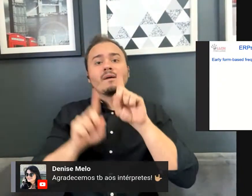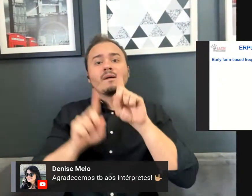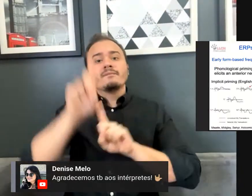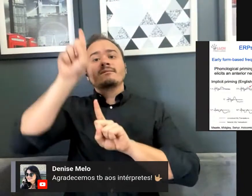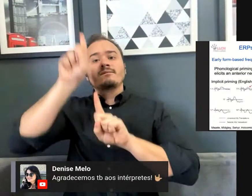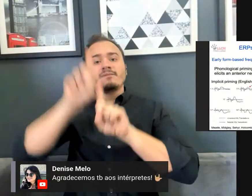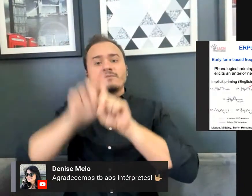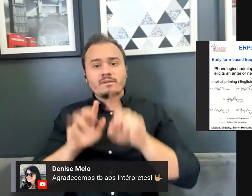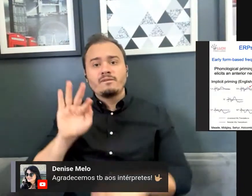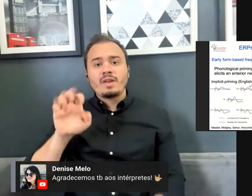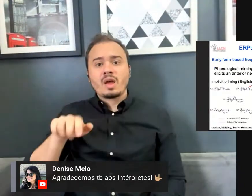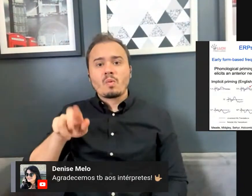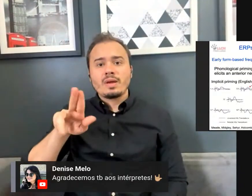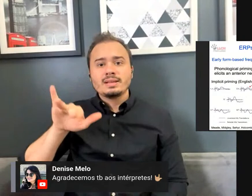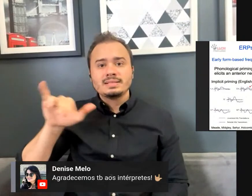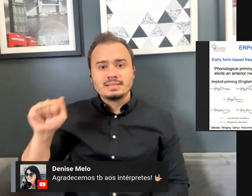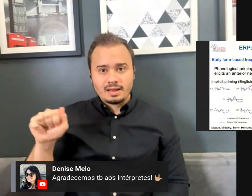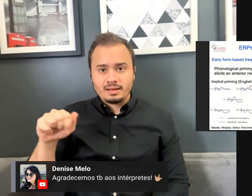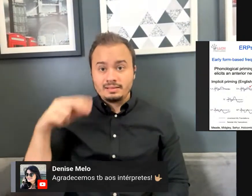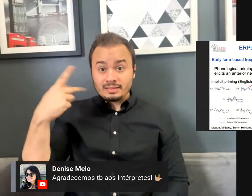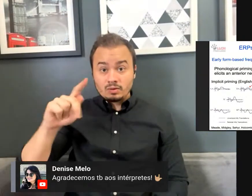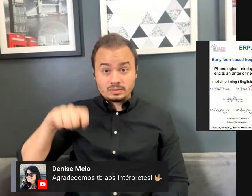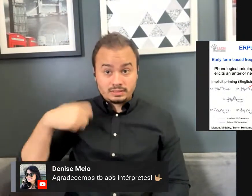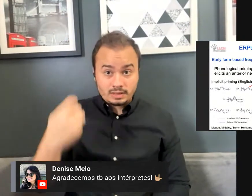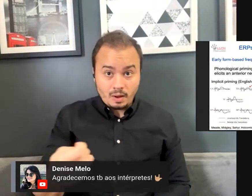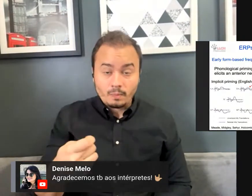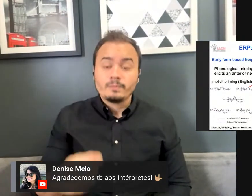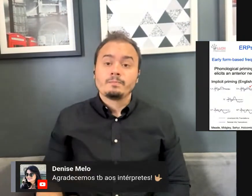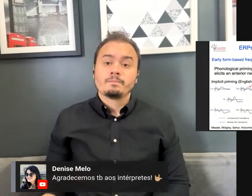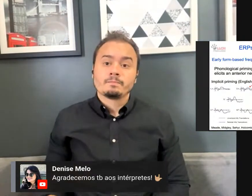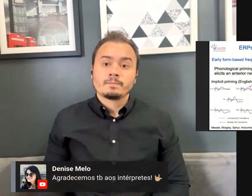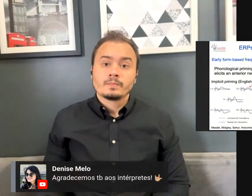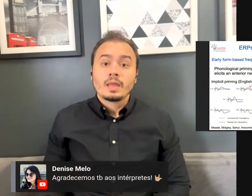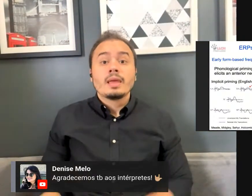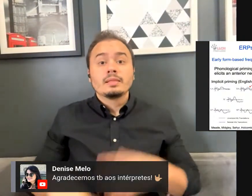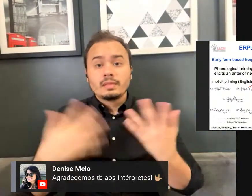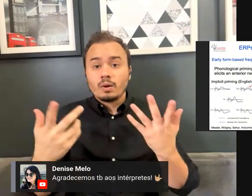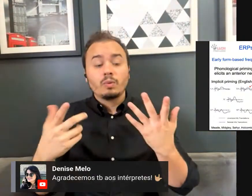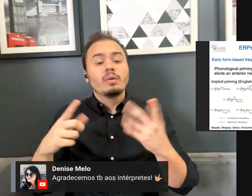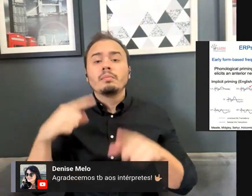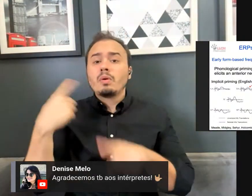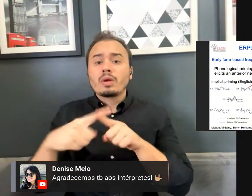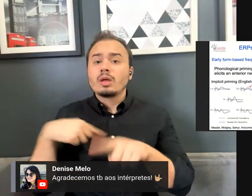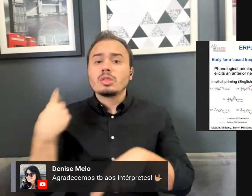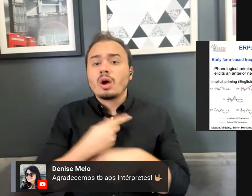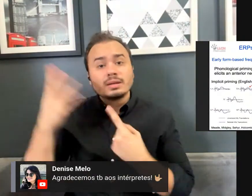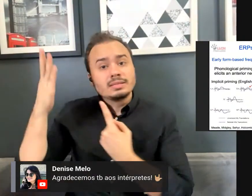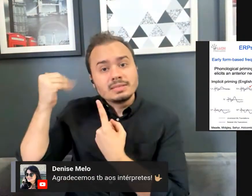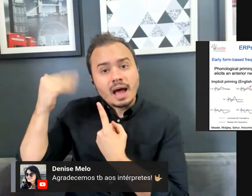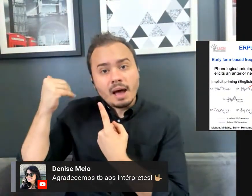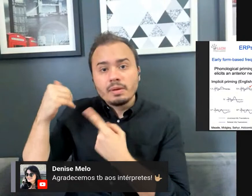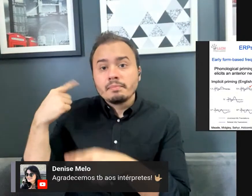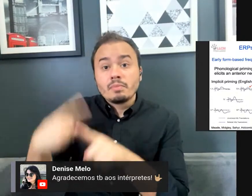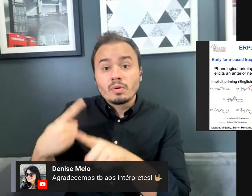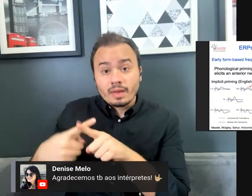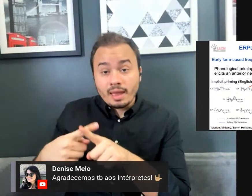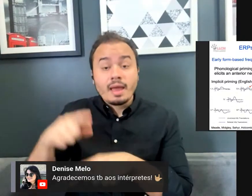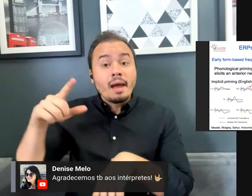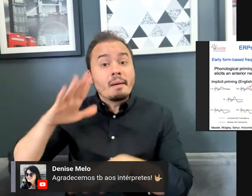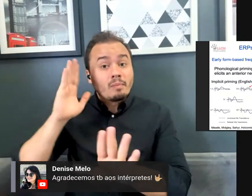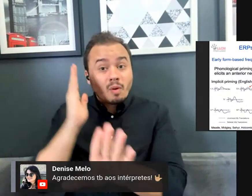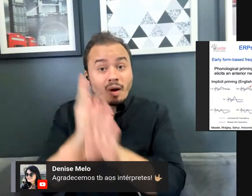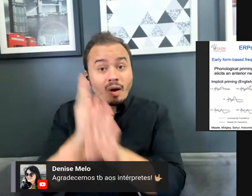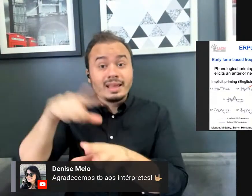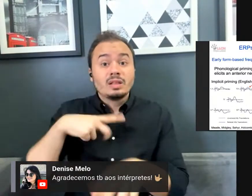for that comes from two studies that looked at priming, phonological priming